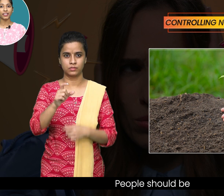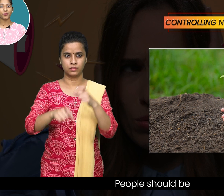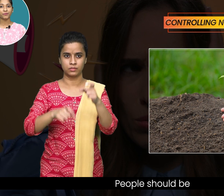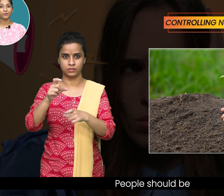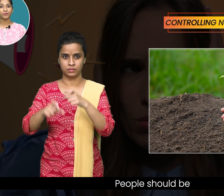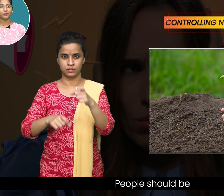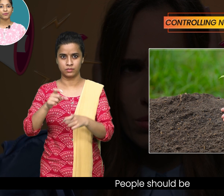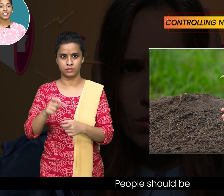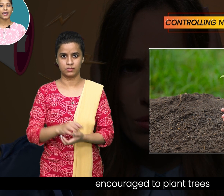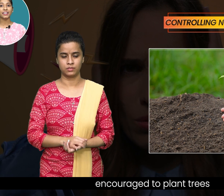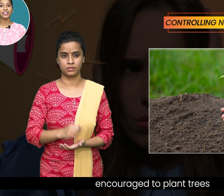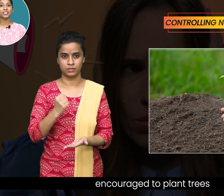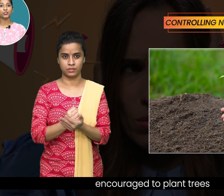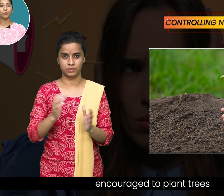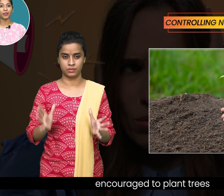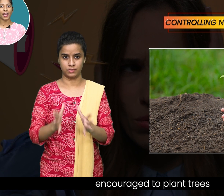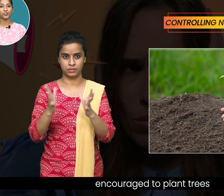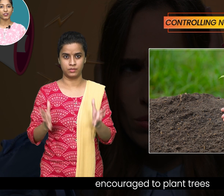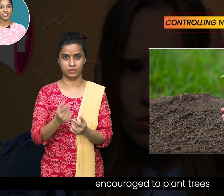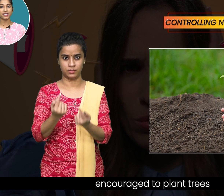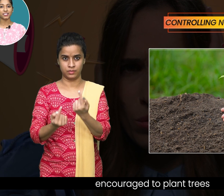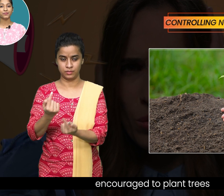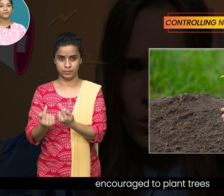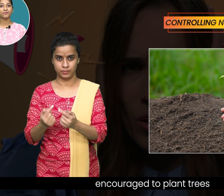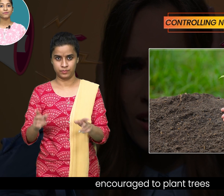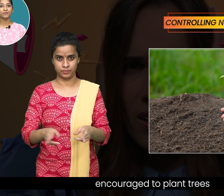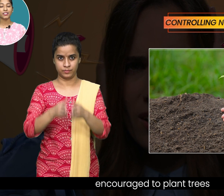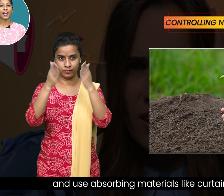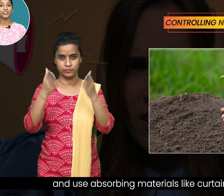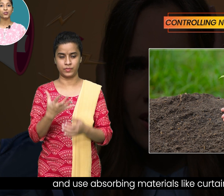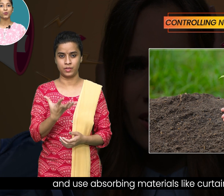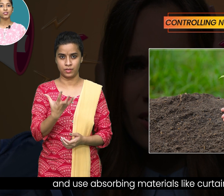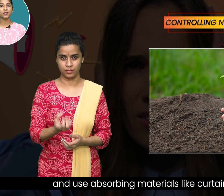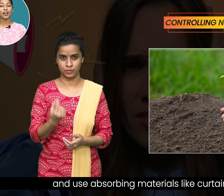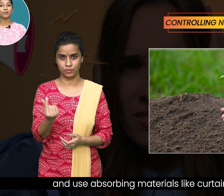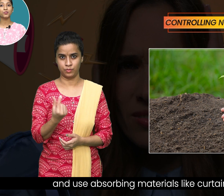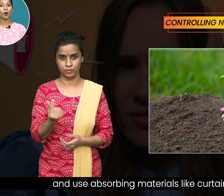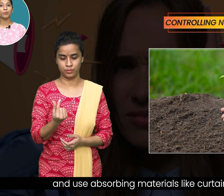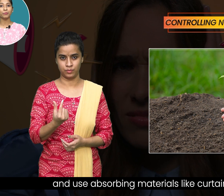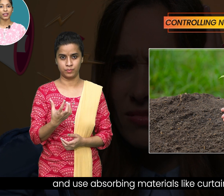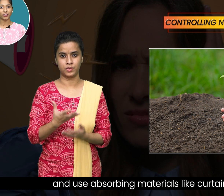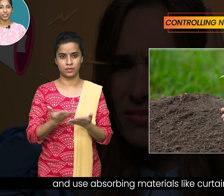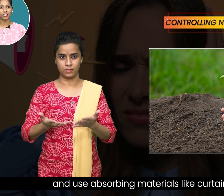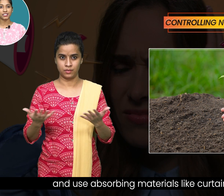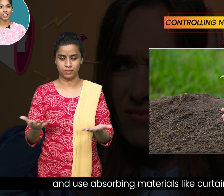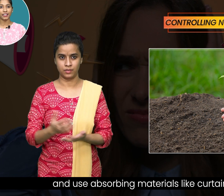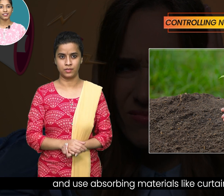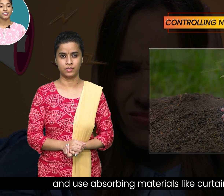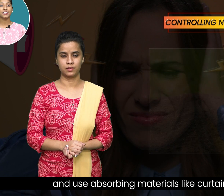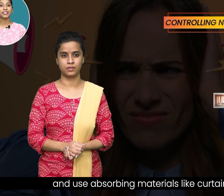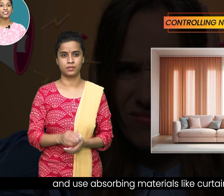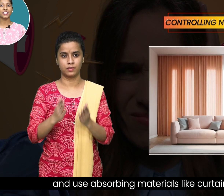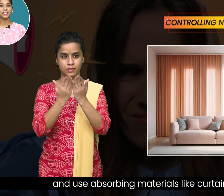should be encouraged to plant trees and use absorbing materials